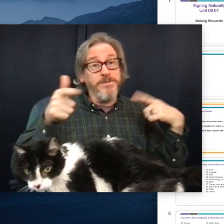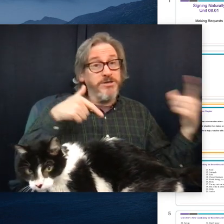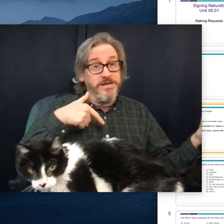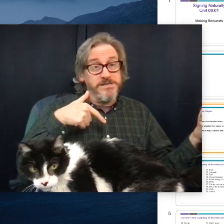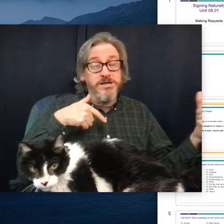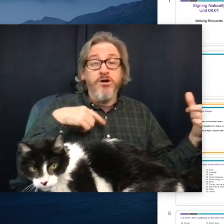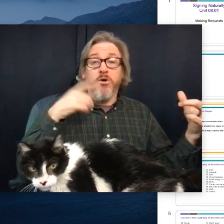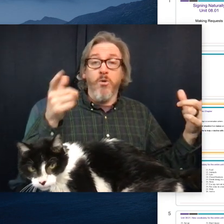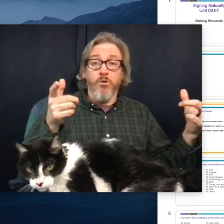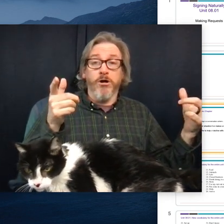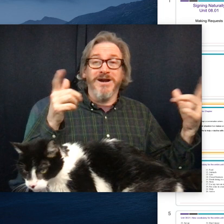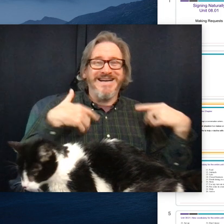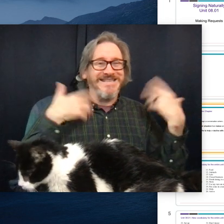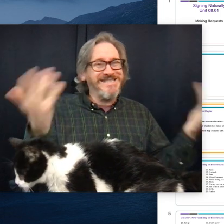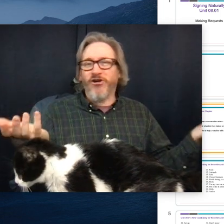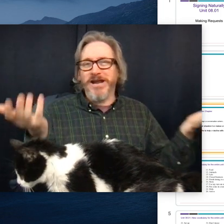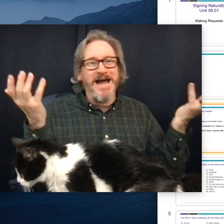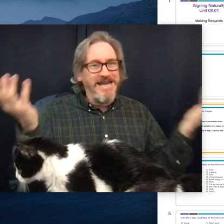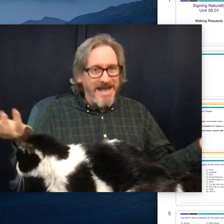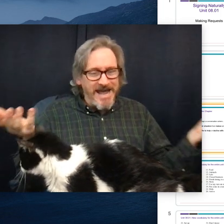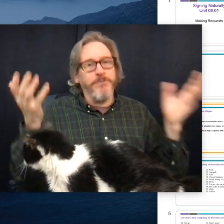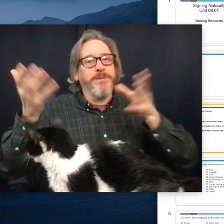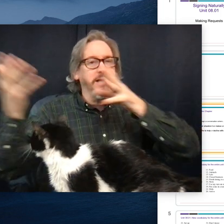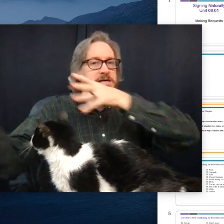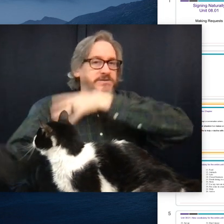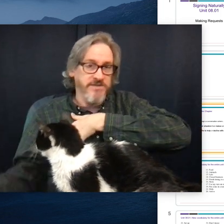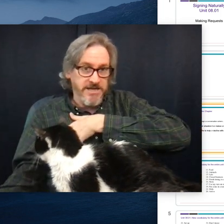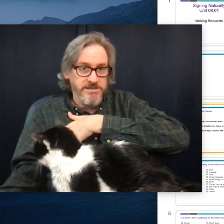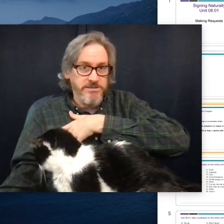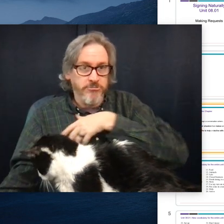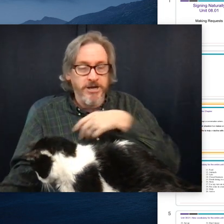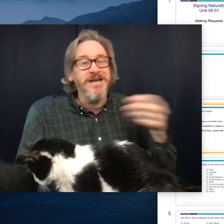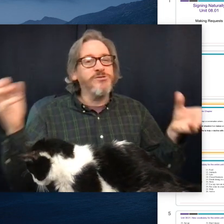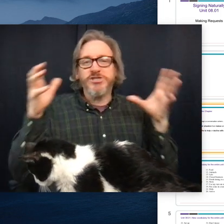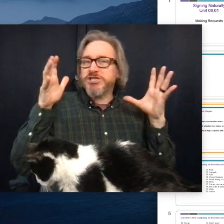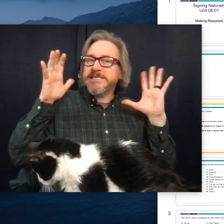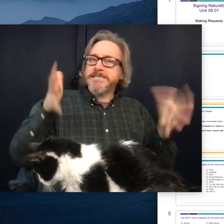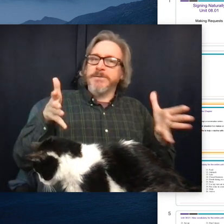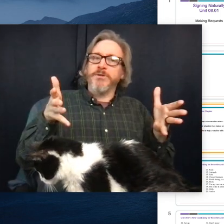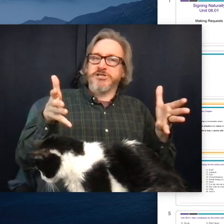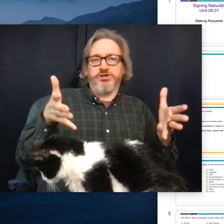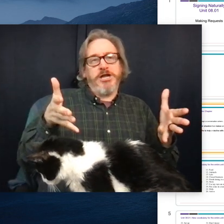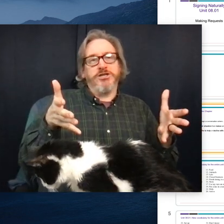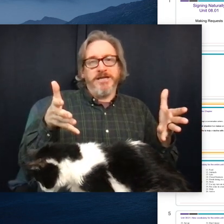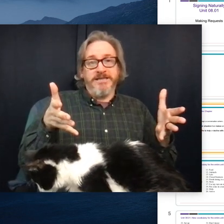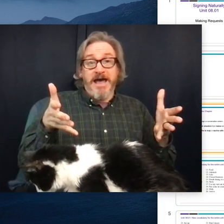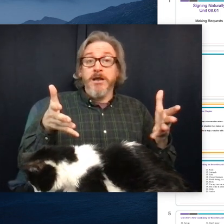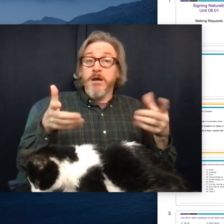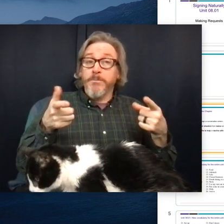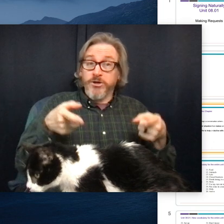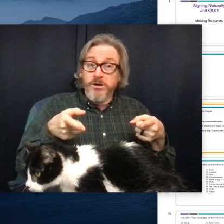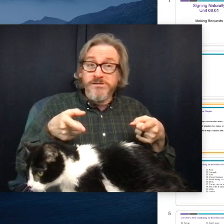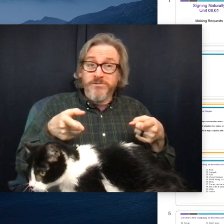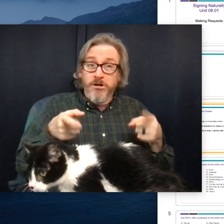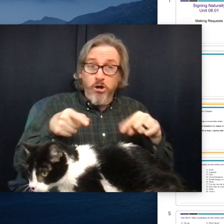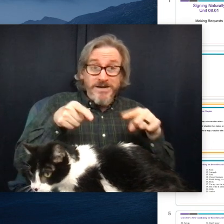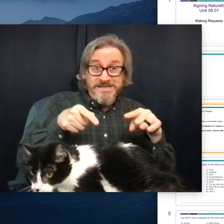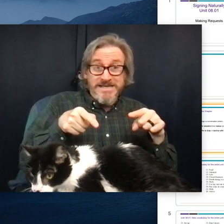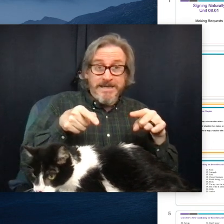problem, let me do this, or sorry, I can't because of this, right? So it's just a simple exchange like that. But you